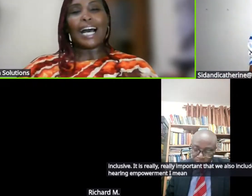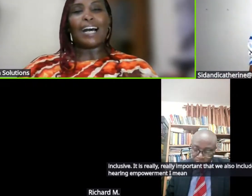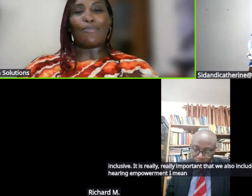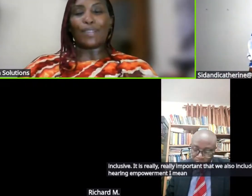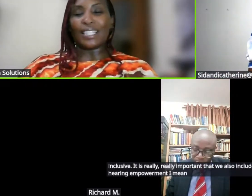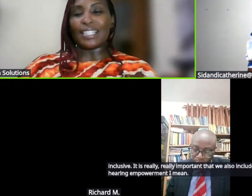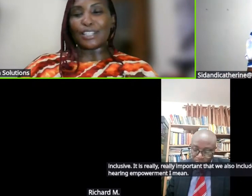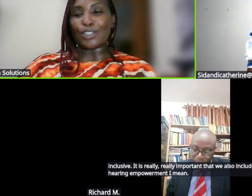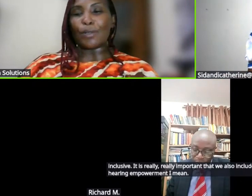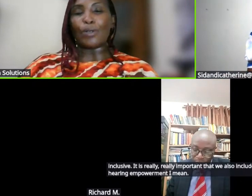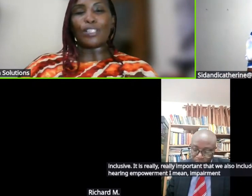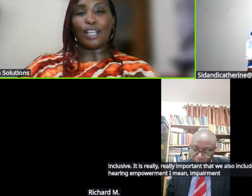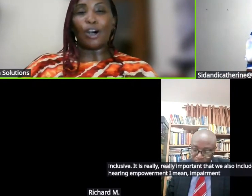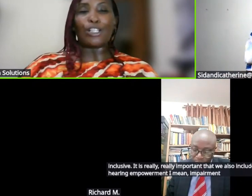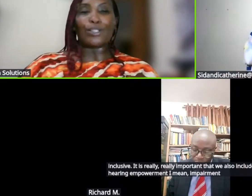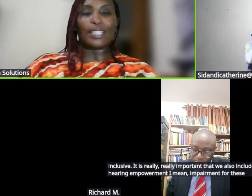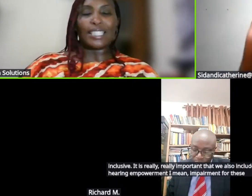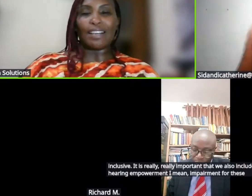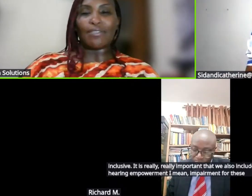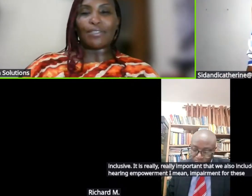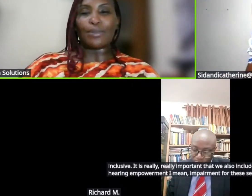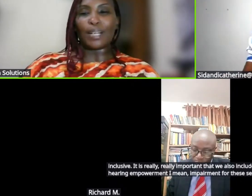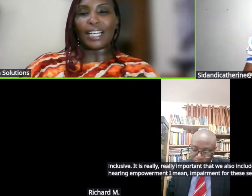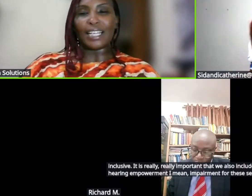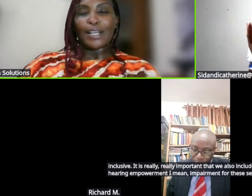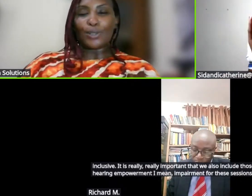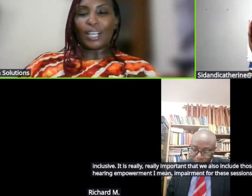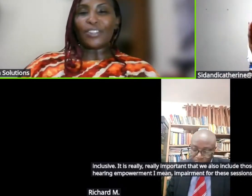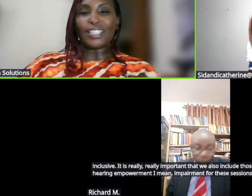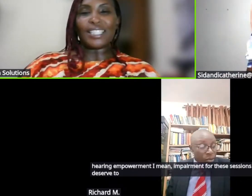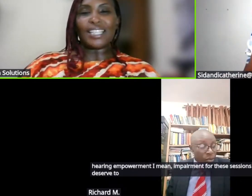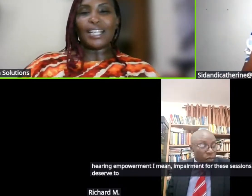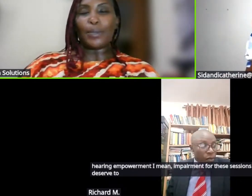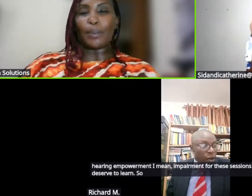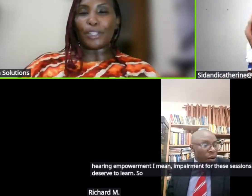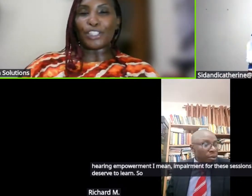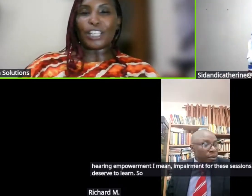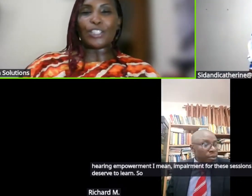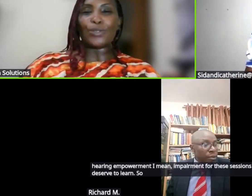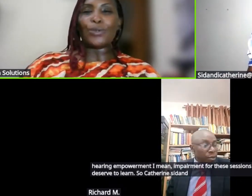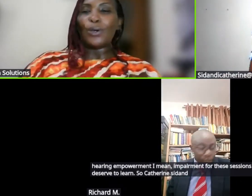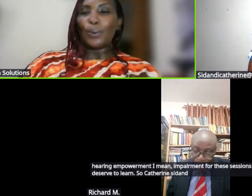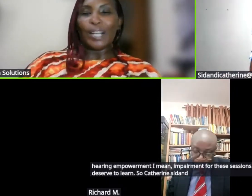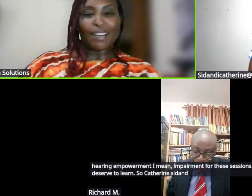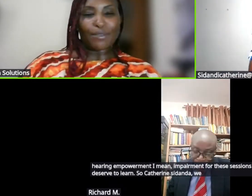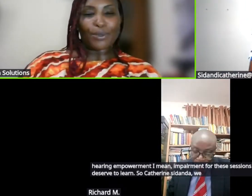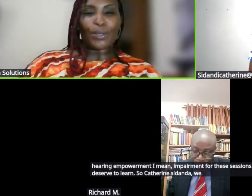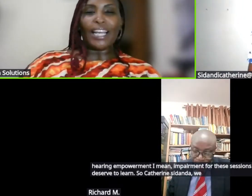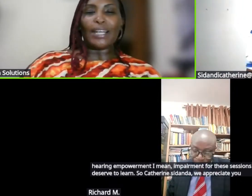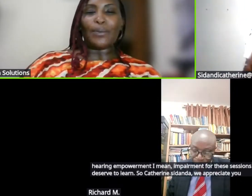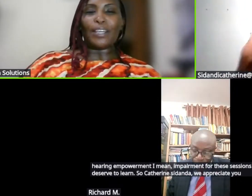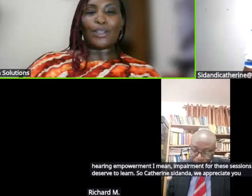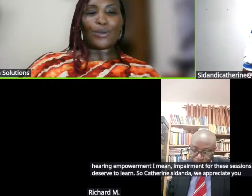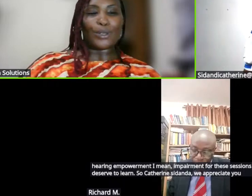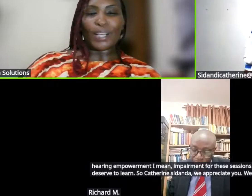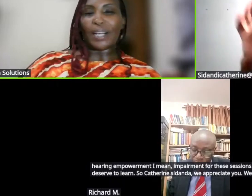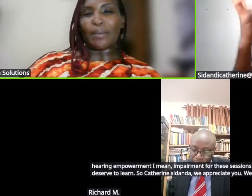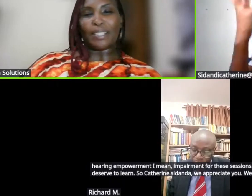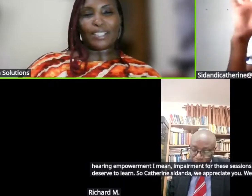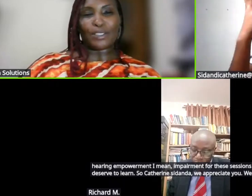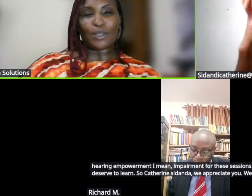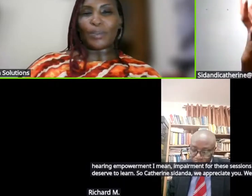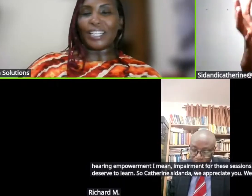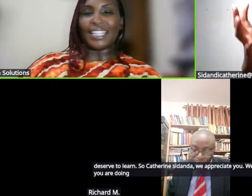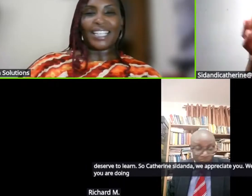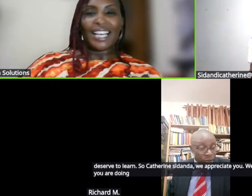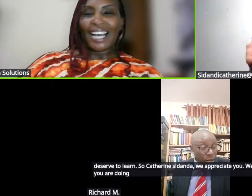Impairment for these sessions, because they also deserve to learn. So Catherine Sidandi, we appreciate you, we love you, and you're doing an